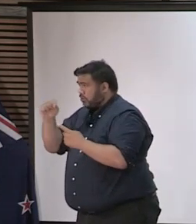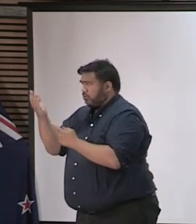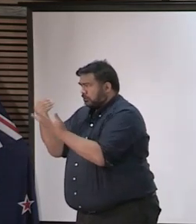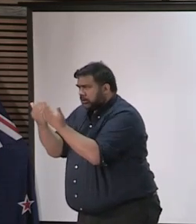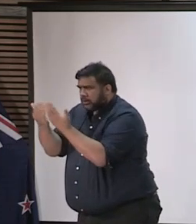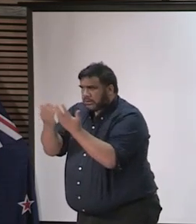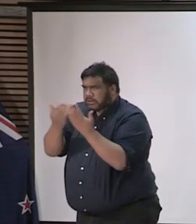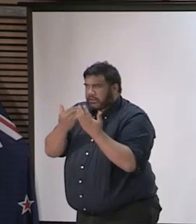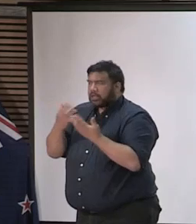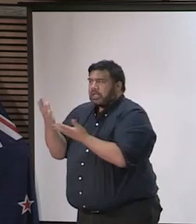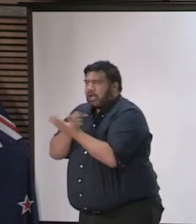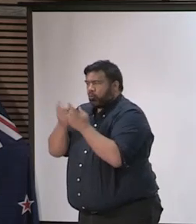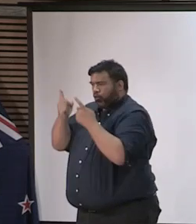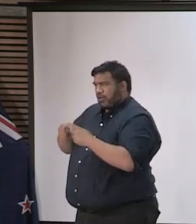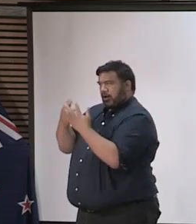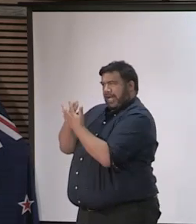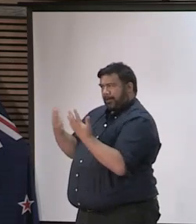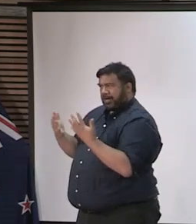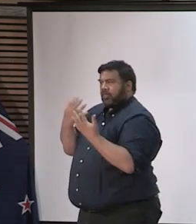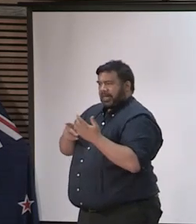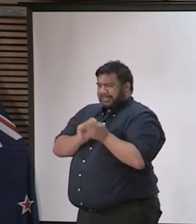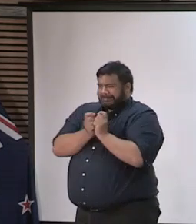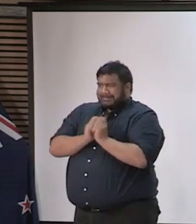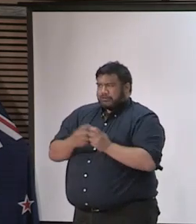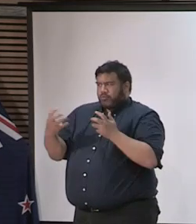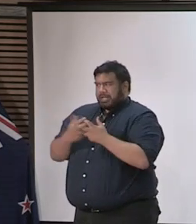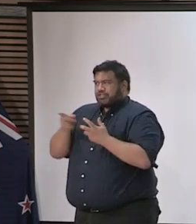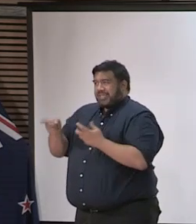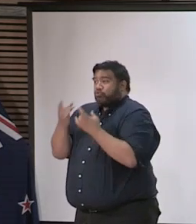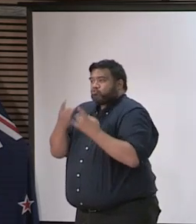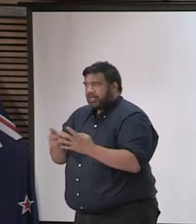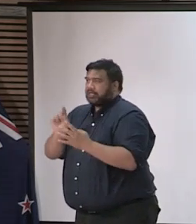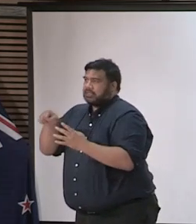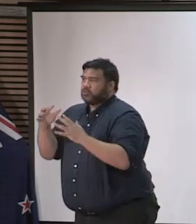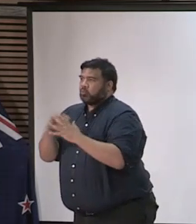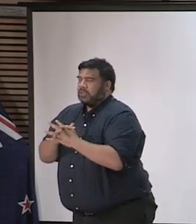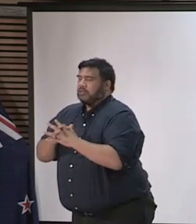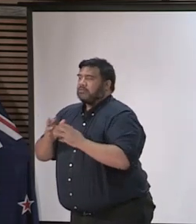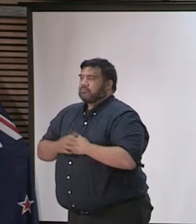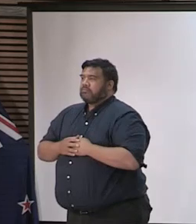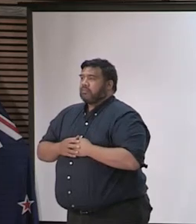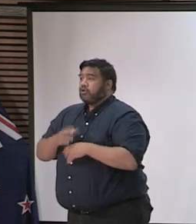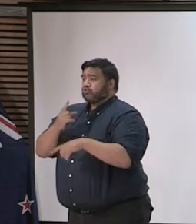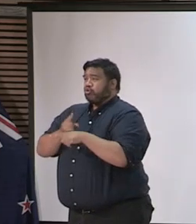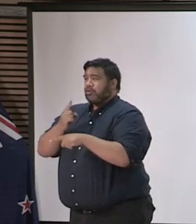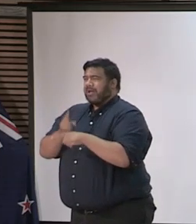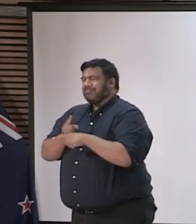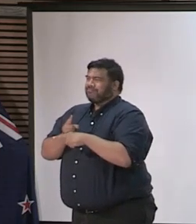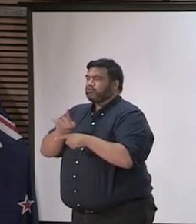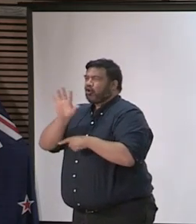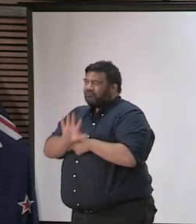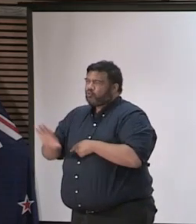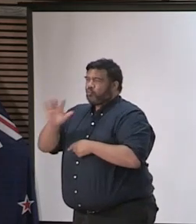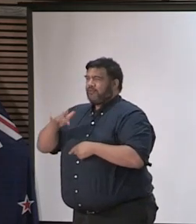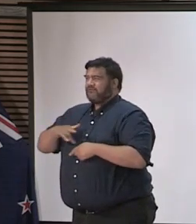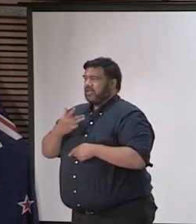learning services start to reopen for kids from next Wednesday. If you look at the overall numbers, we're expecting around